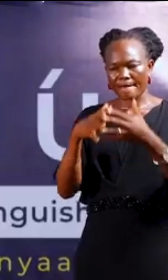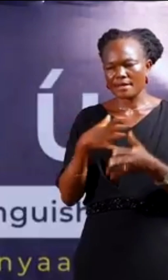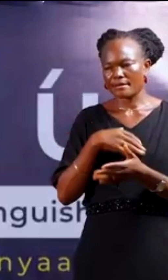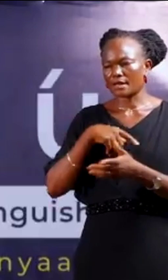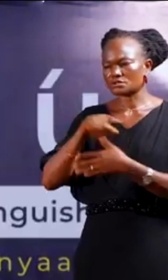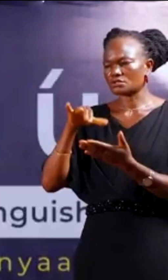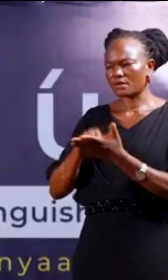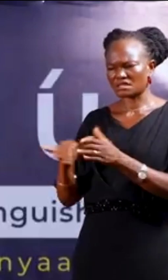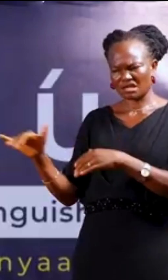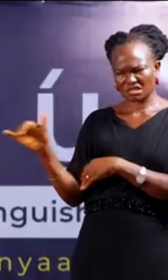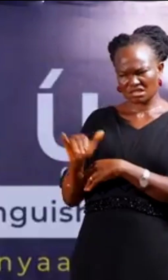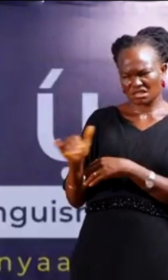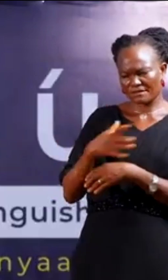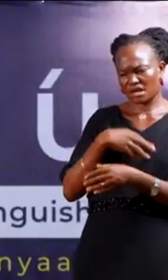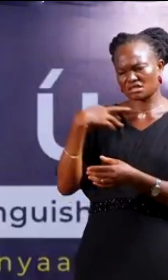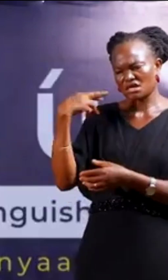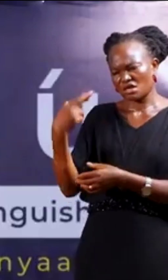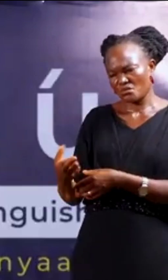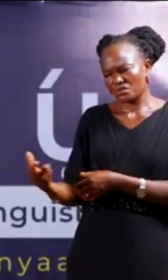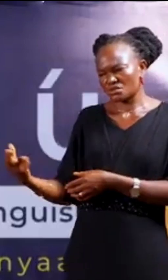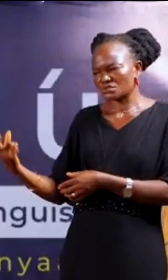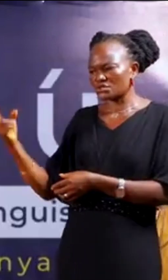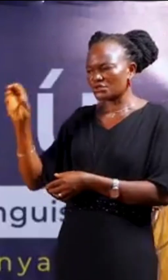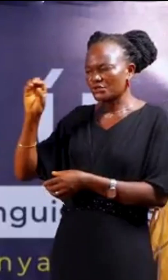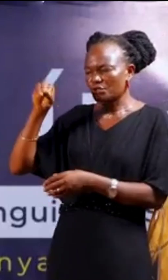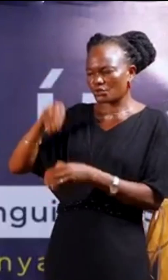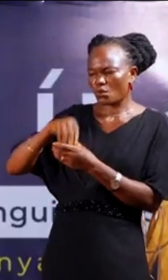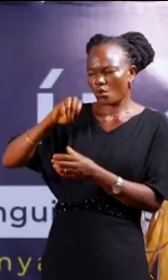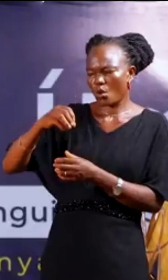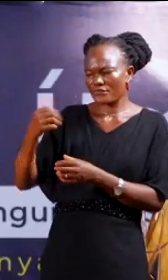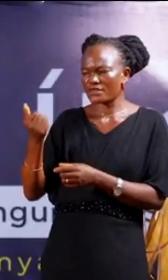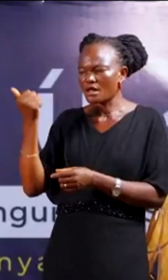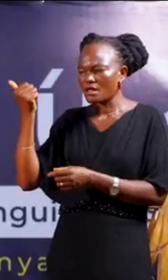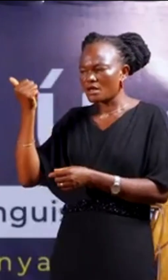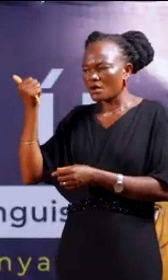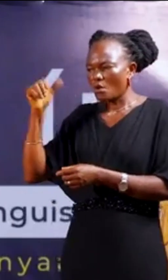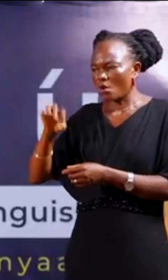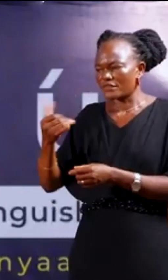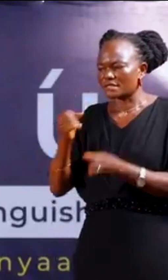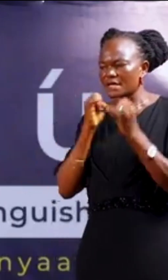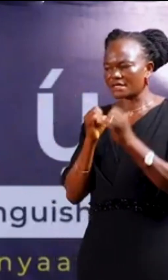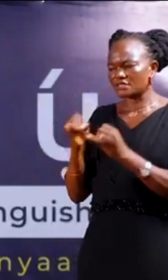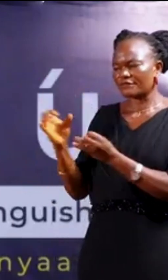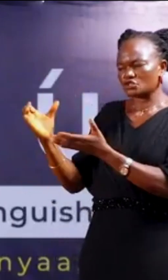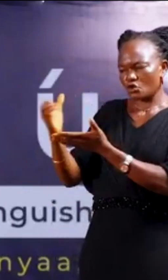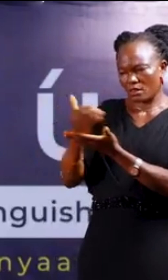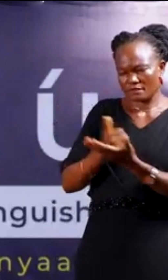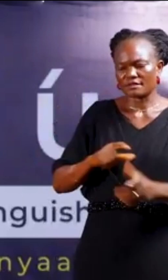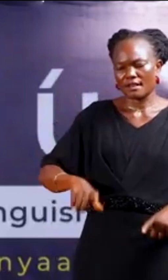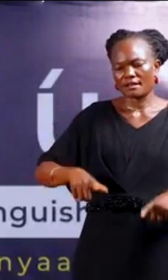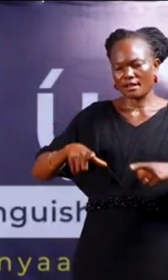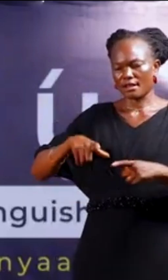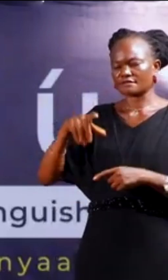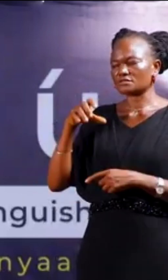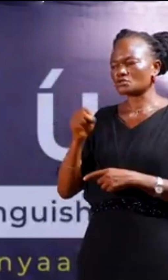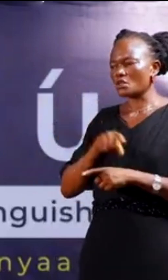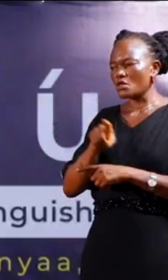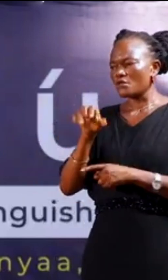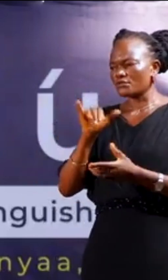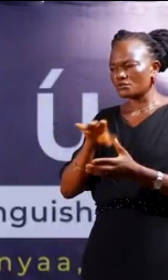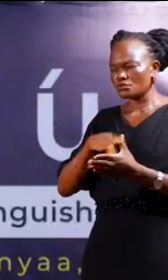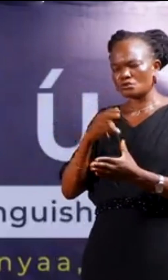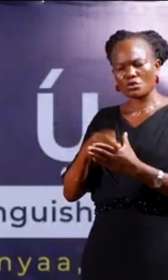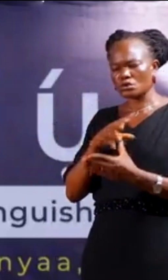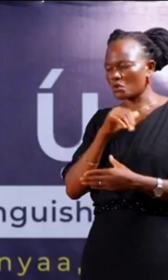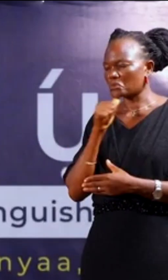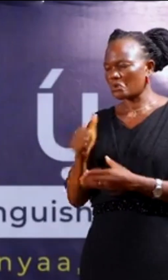similar social resources in order to order their individual and collective lives. Though there were no